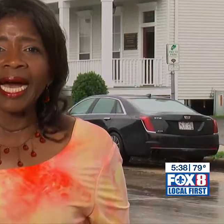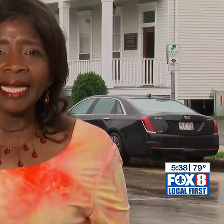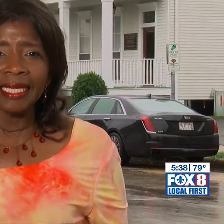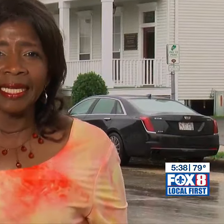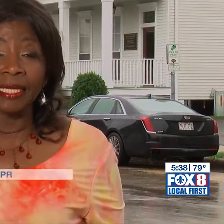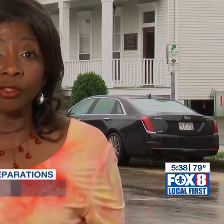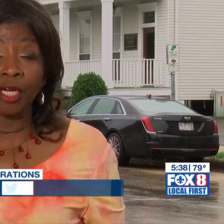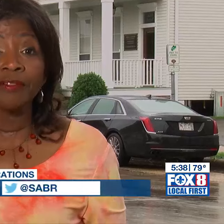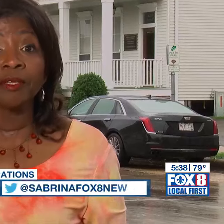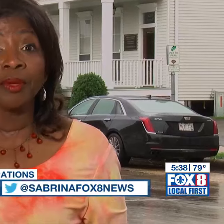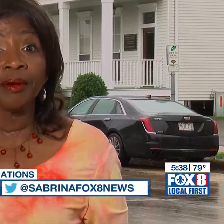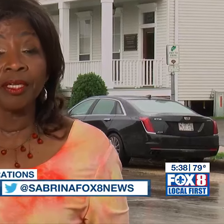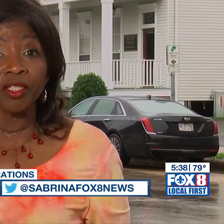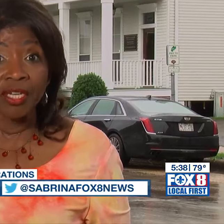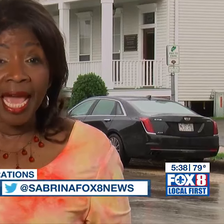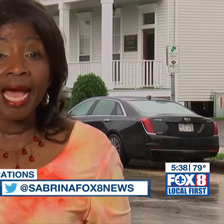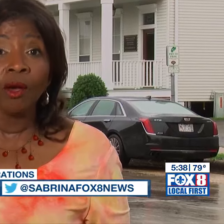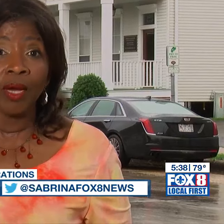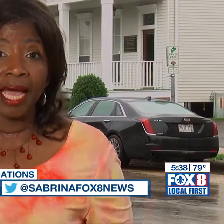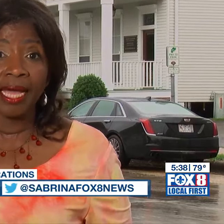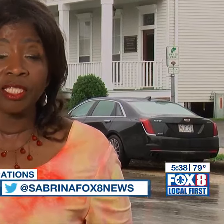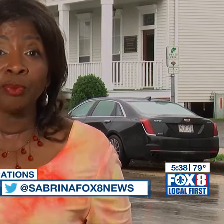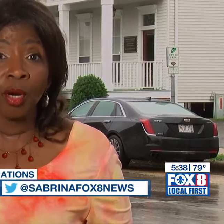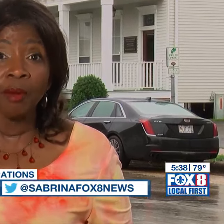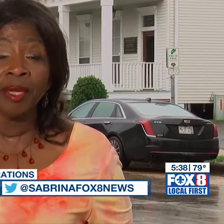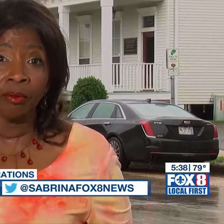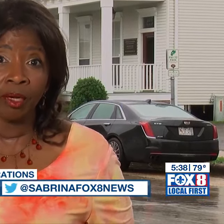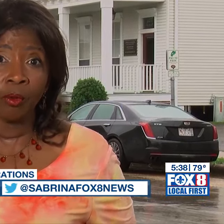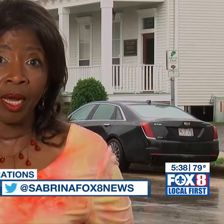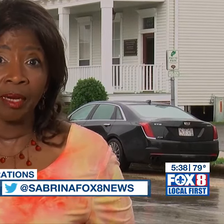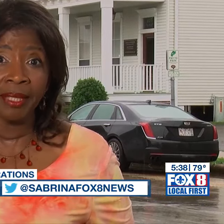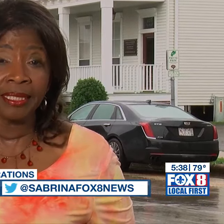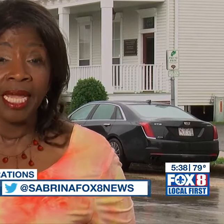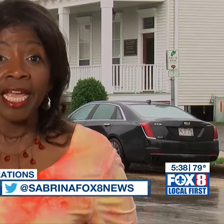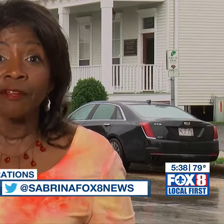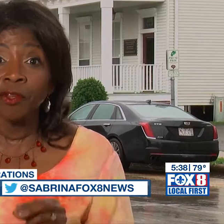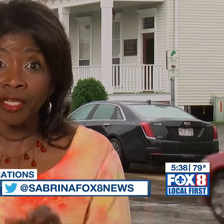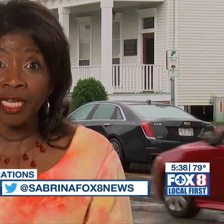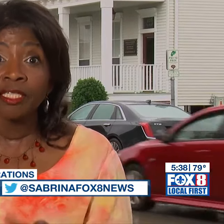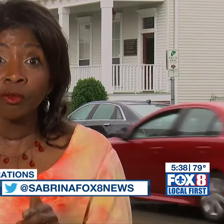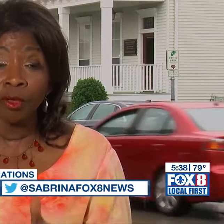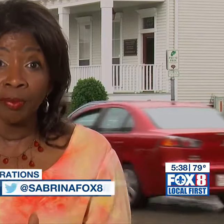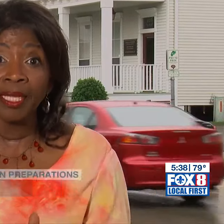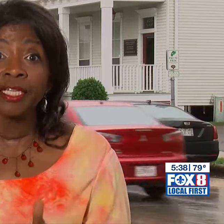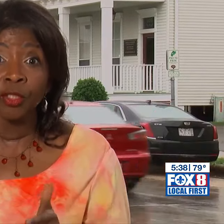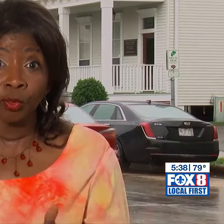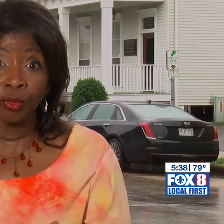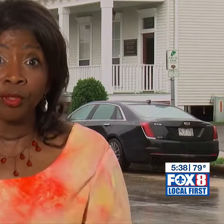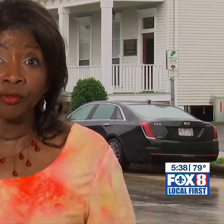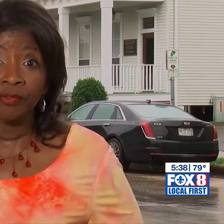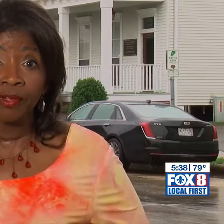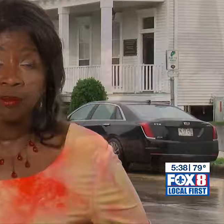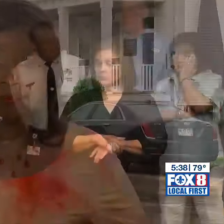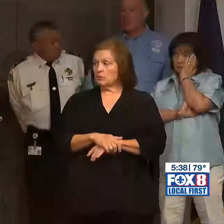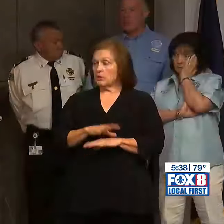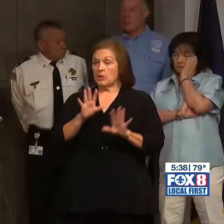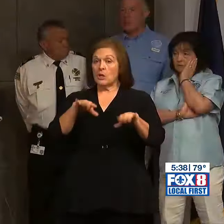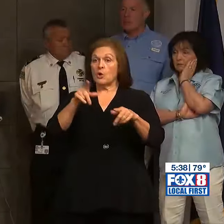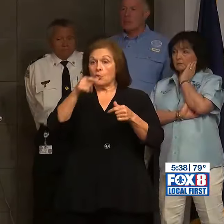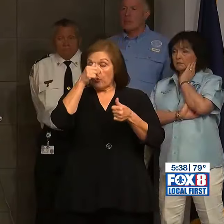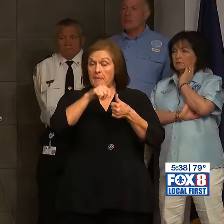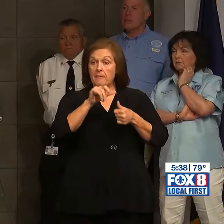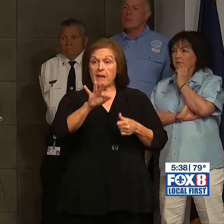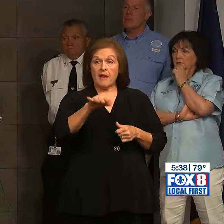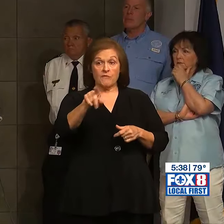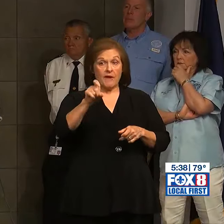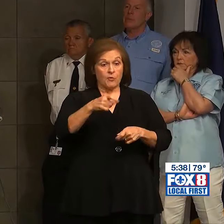Hurricane Ida hit, Jefferson Parish now has permit requirements if you need to replace your roof. It's if you